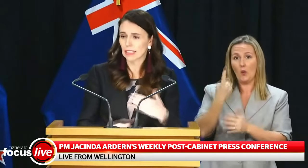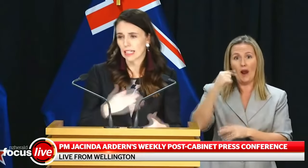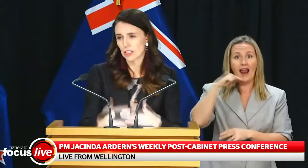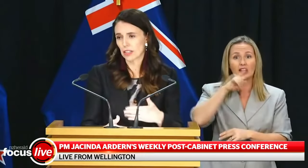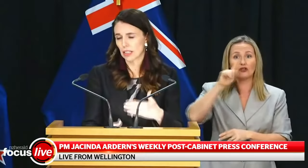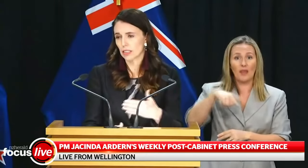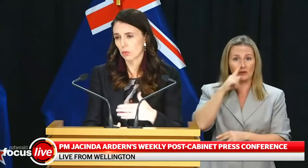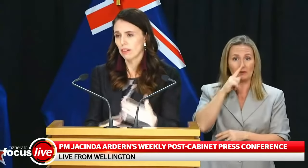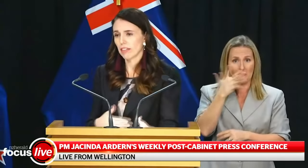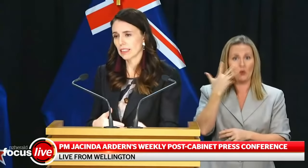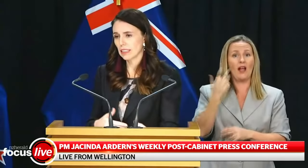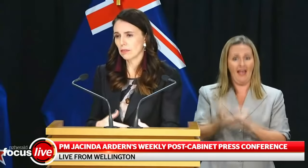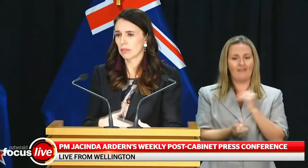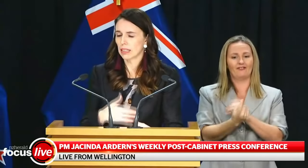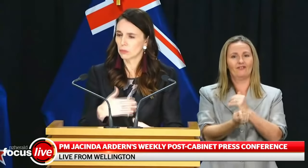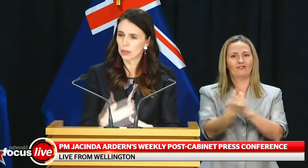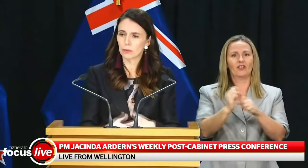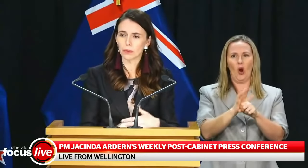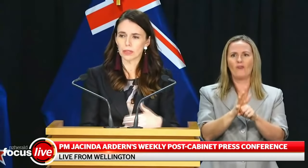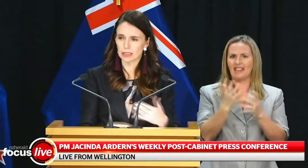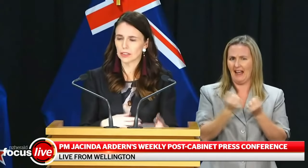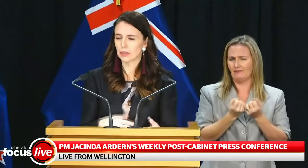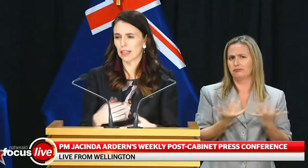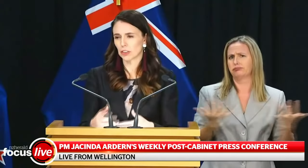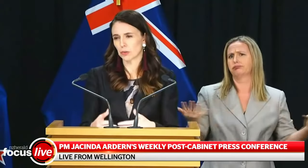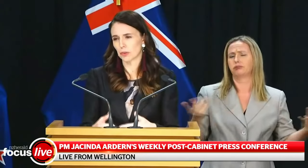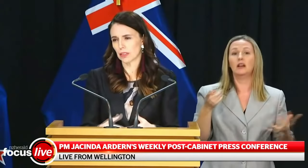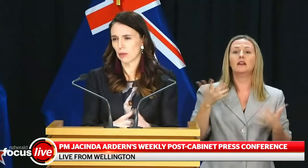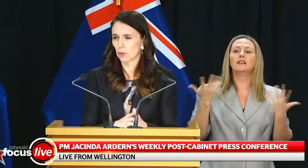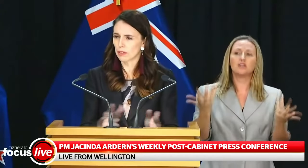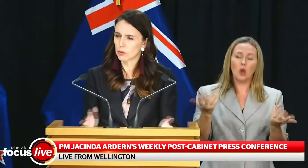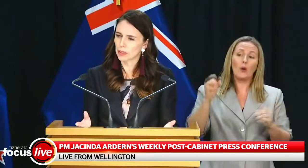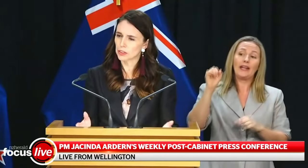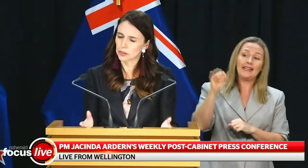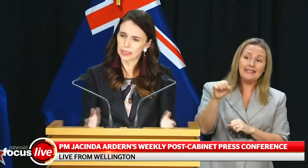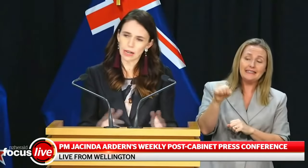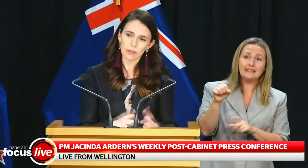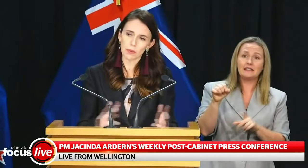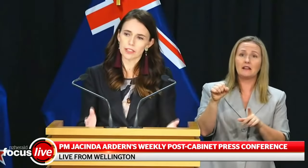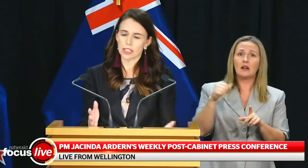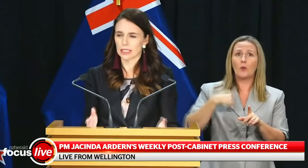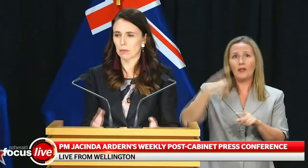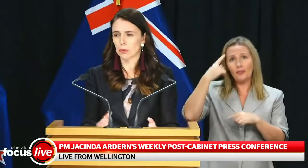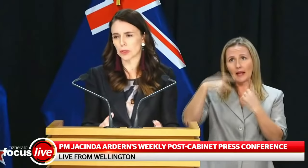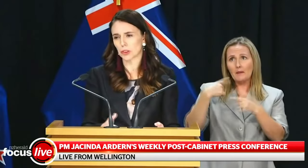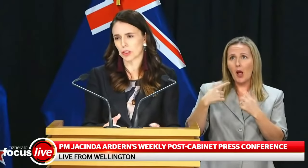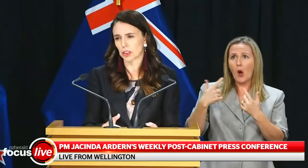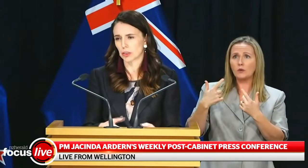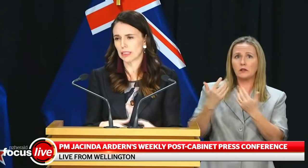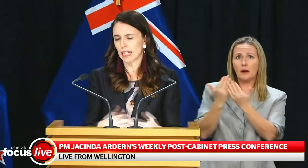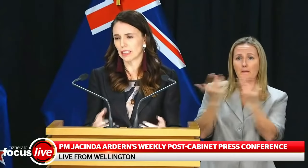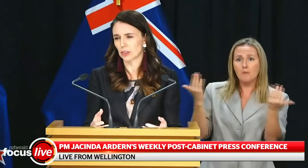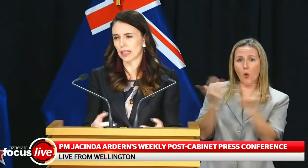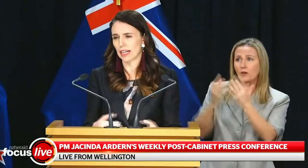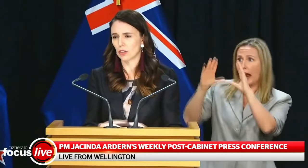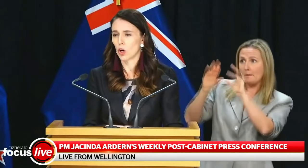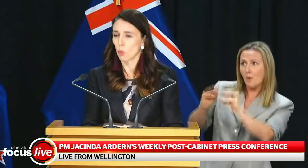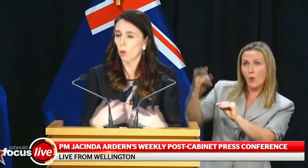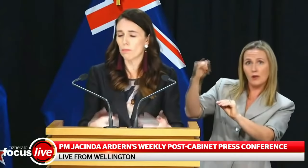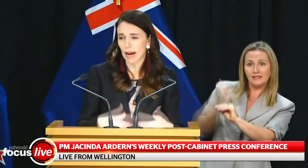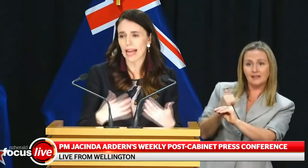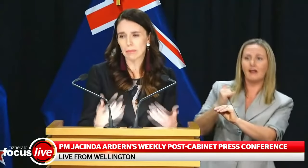yes, vaccination is one factor, but we will continue to make sure that whatever we do and however we adjust our border restrictions, we take into